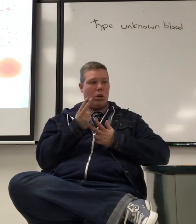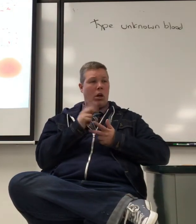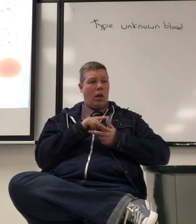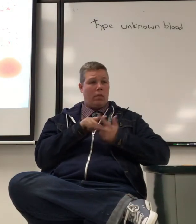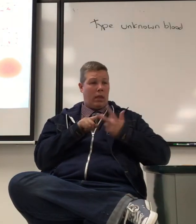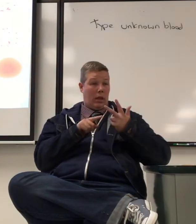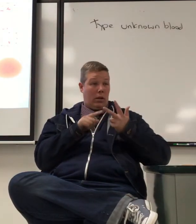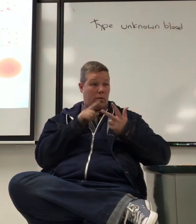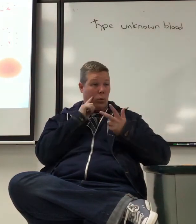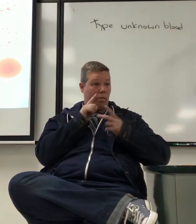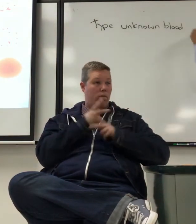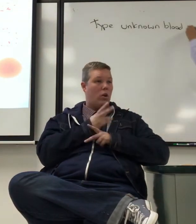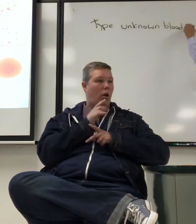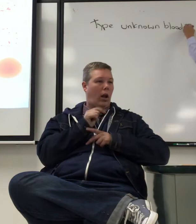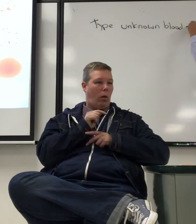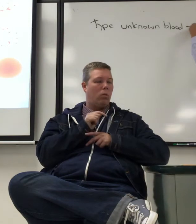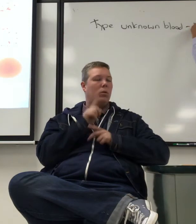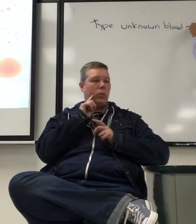right?